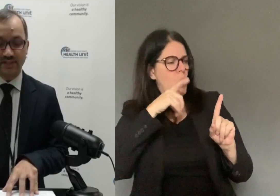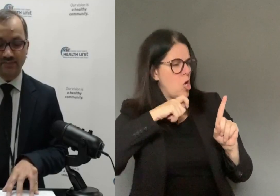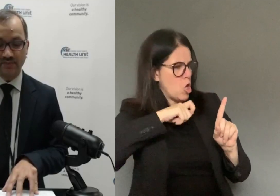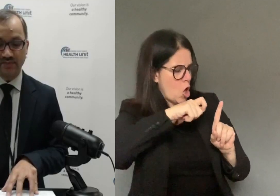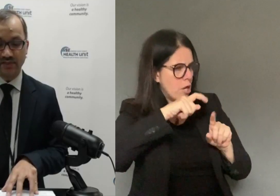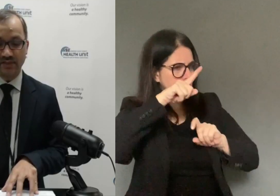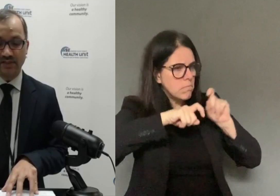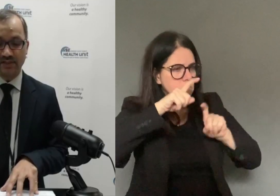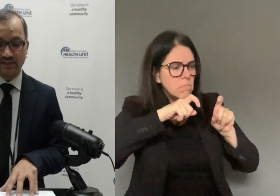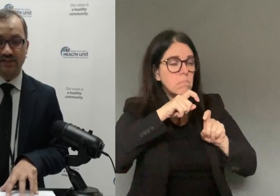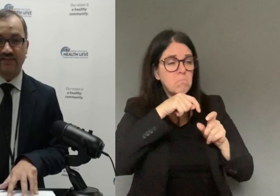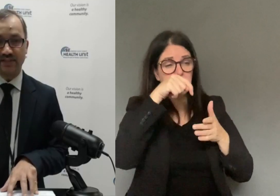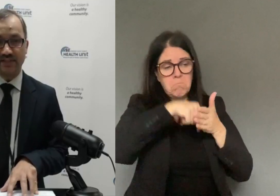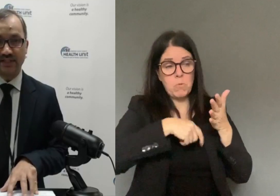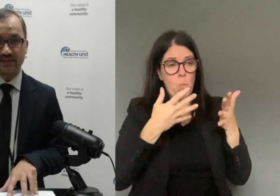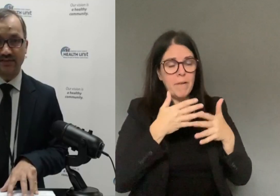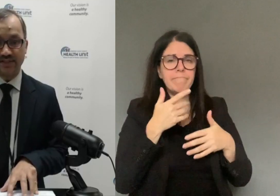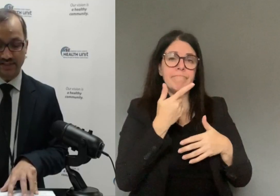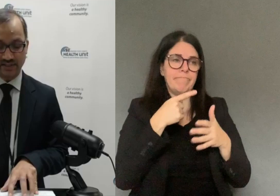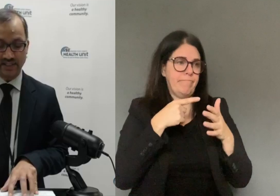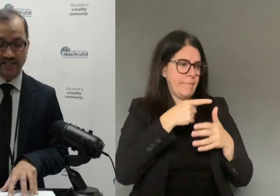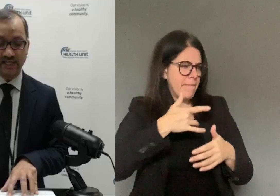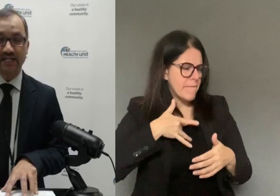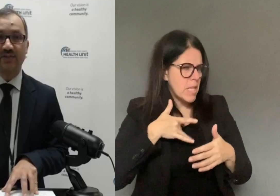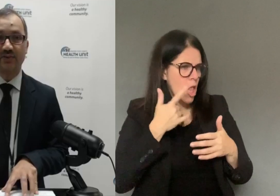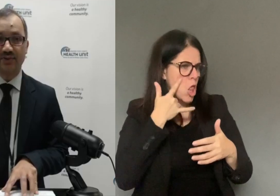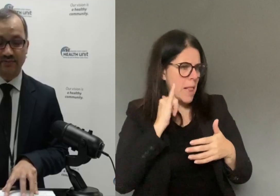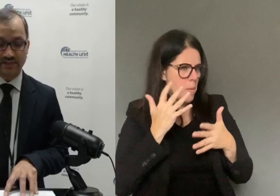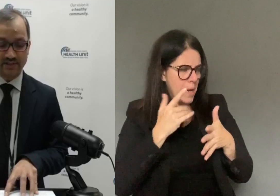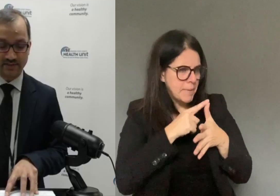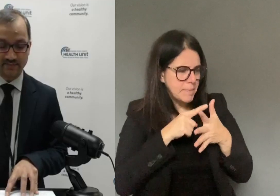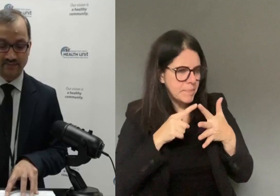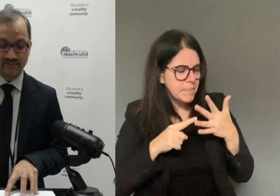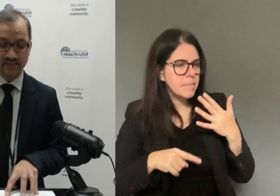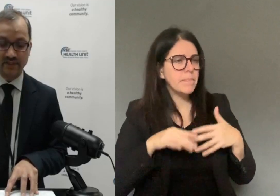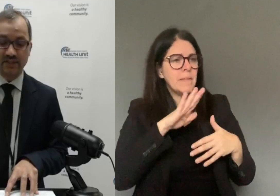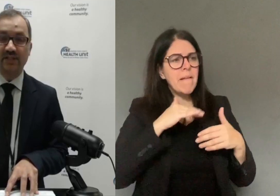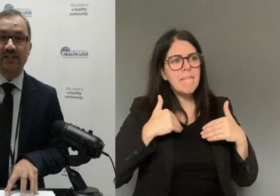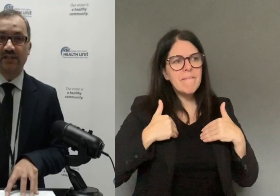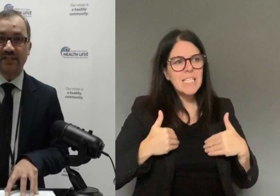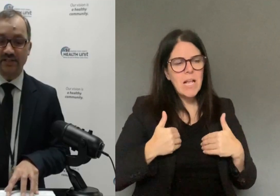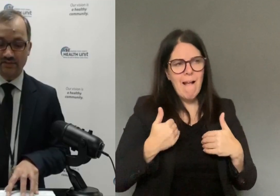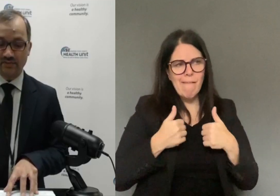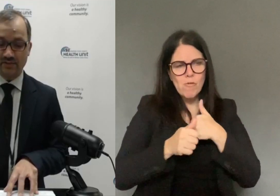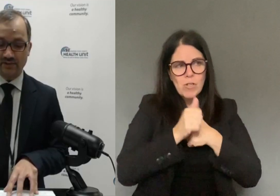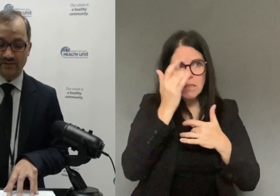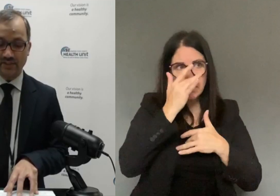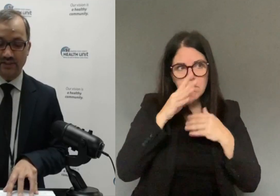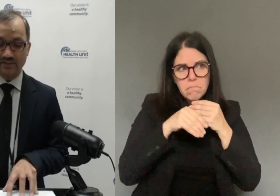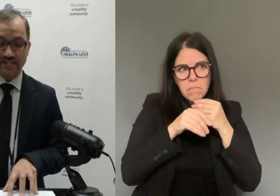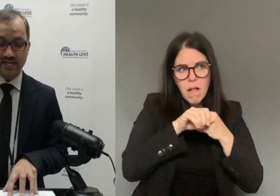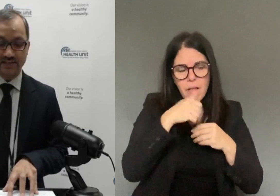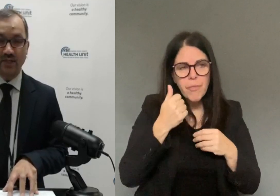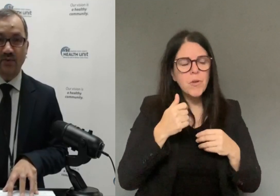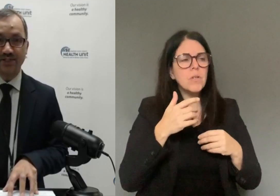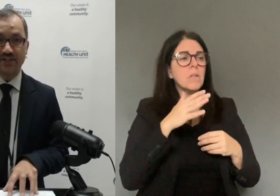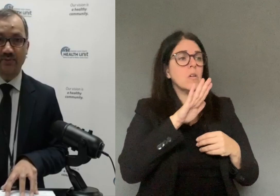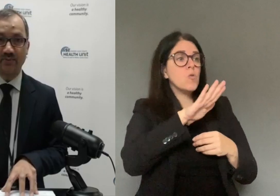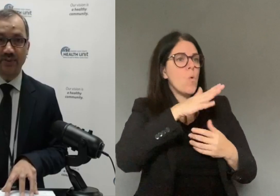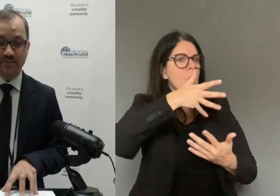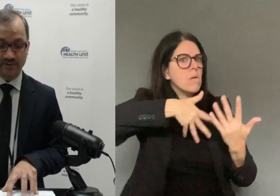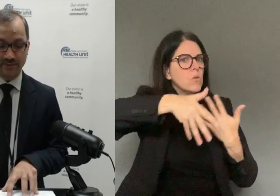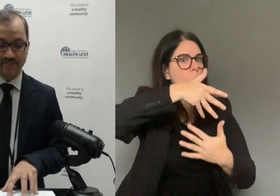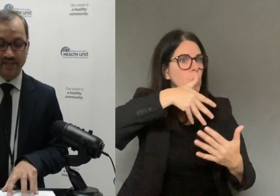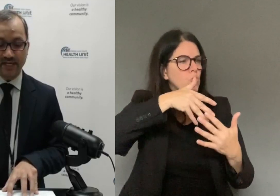their symptoms, their physical health risk, and social risks. This interview also includes asking questions